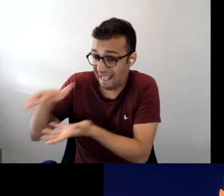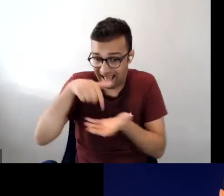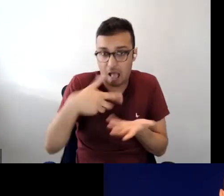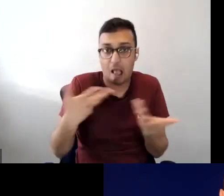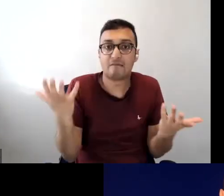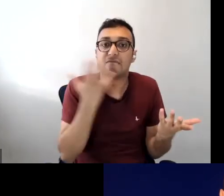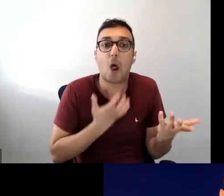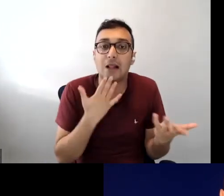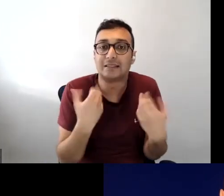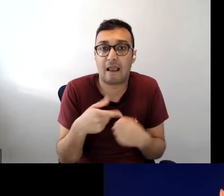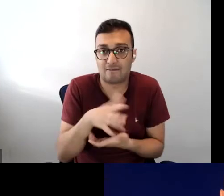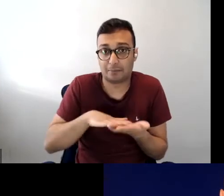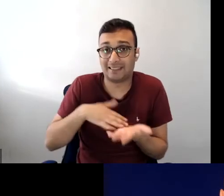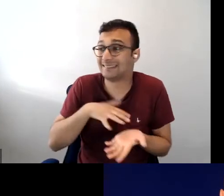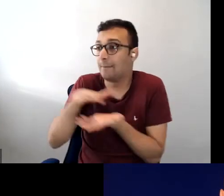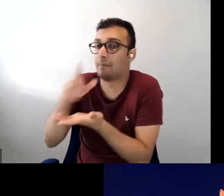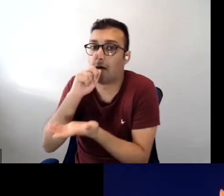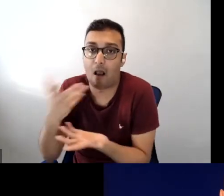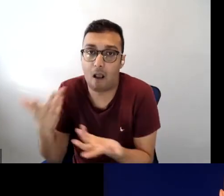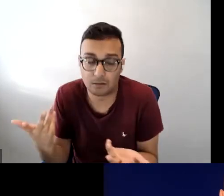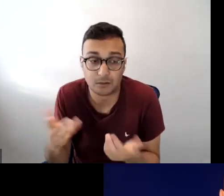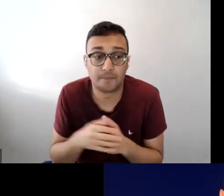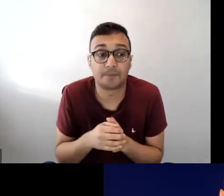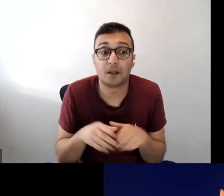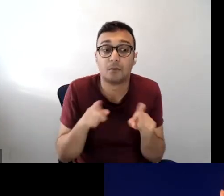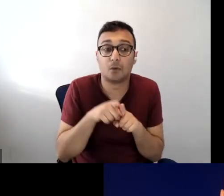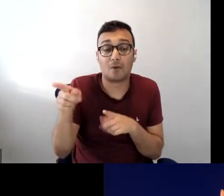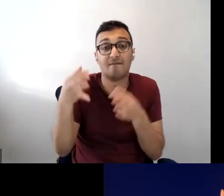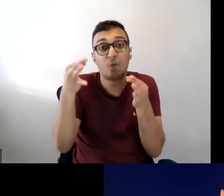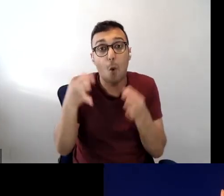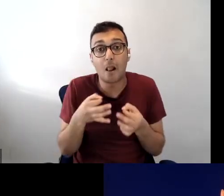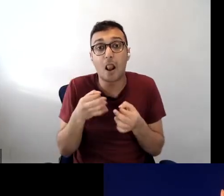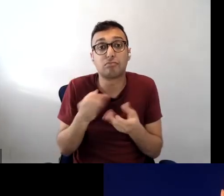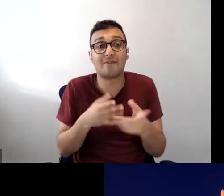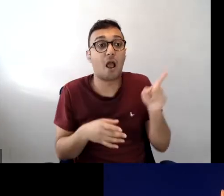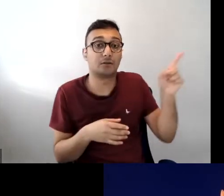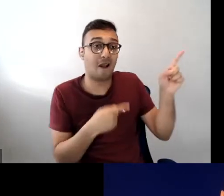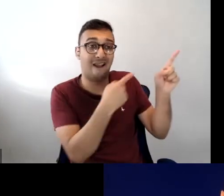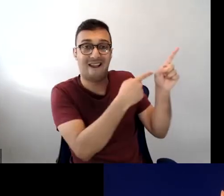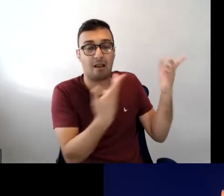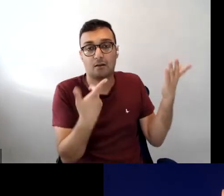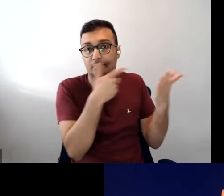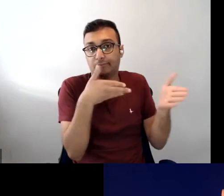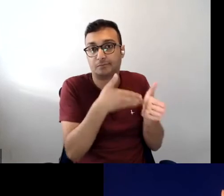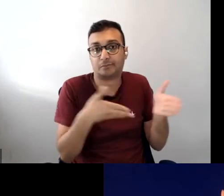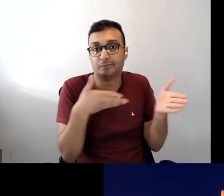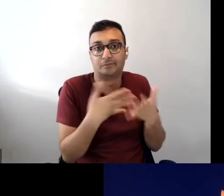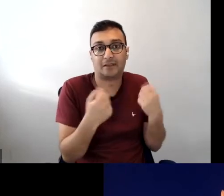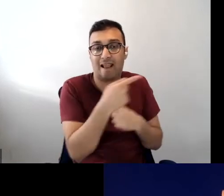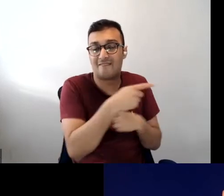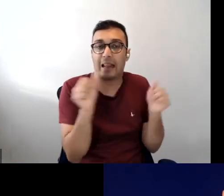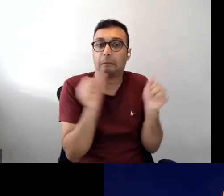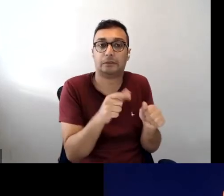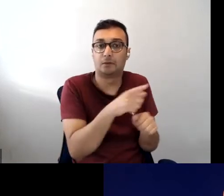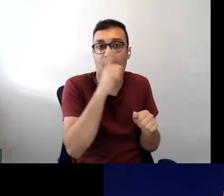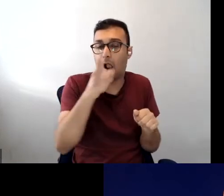lot of these informal providers can't deliver effectively more complex and technological assistive products. So for example,